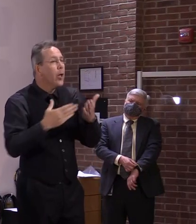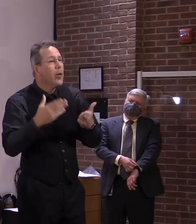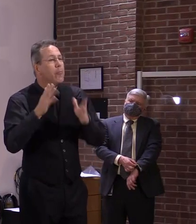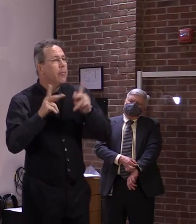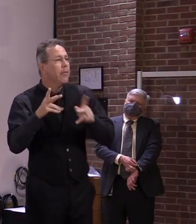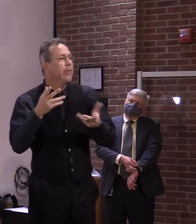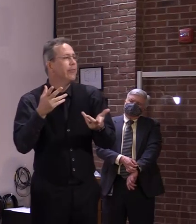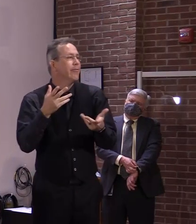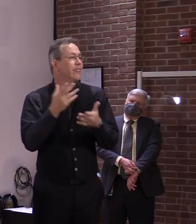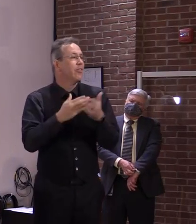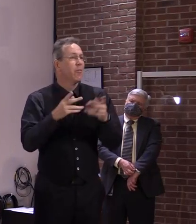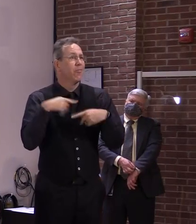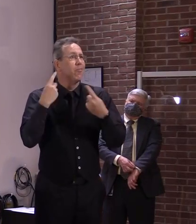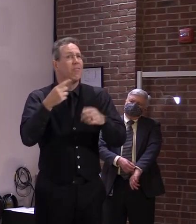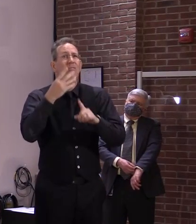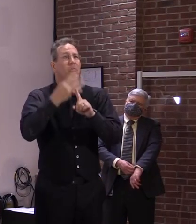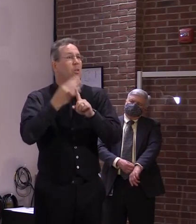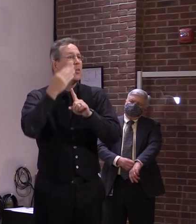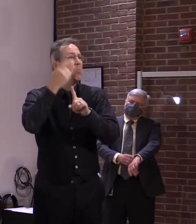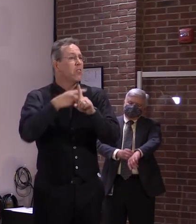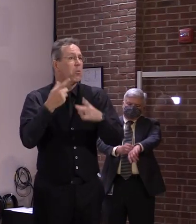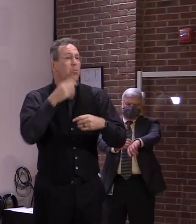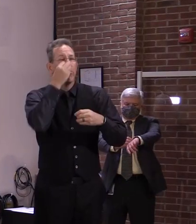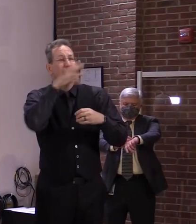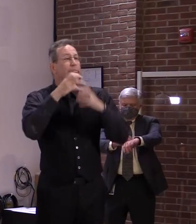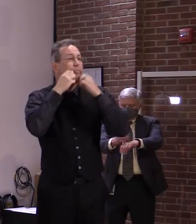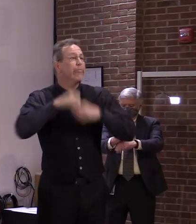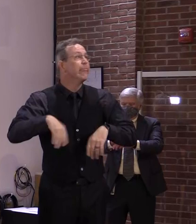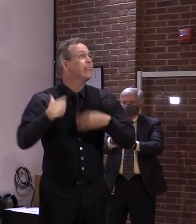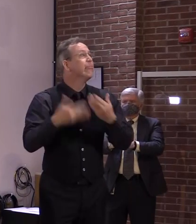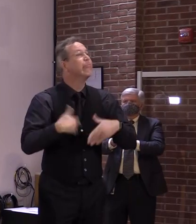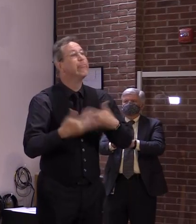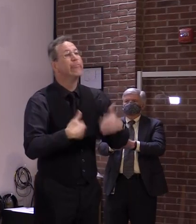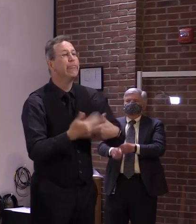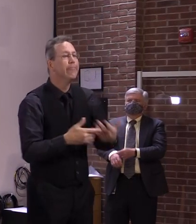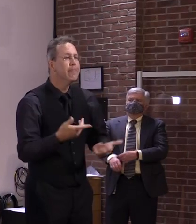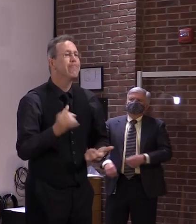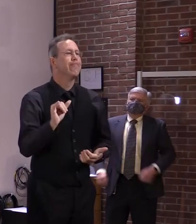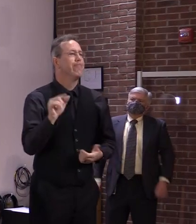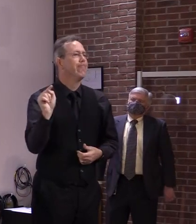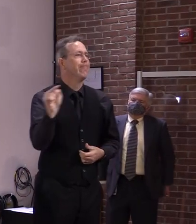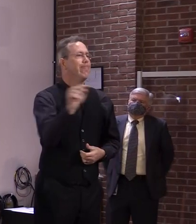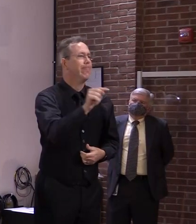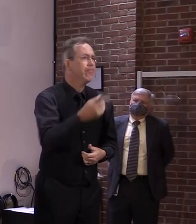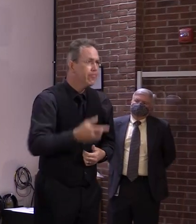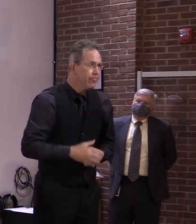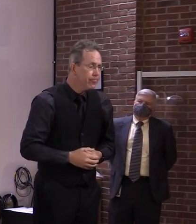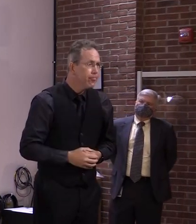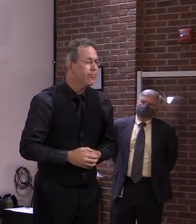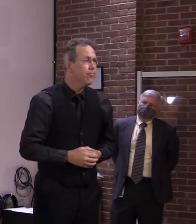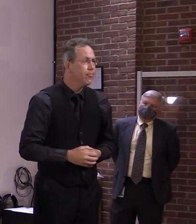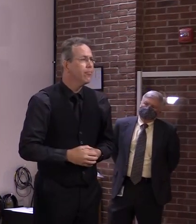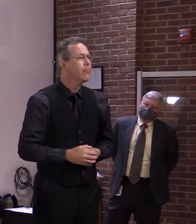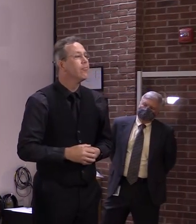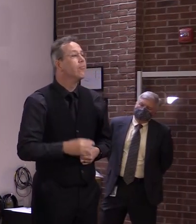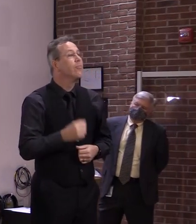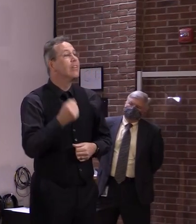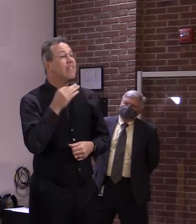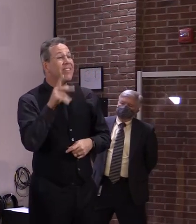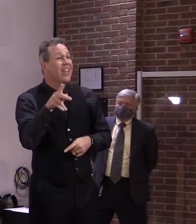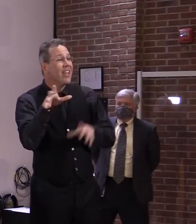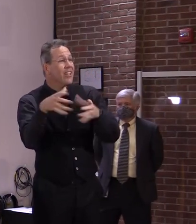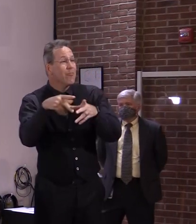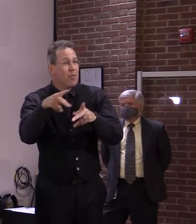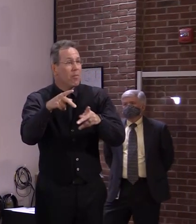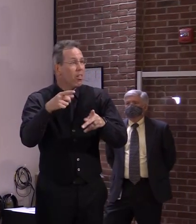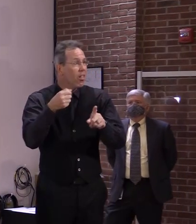other unvaccinated people, and we would see a modest amount of new cases. I don't think it would be tremendous. And I tend